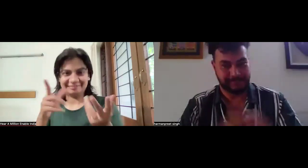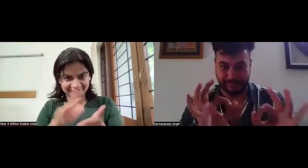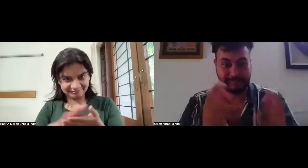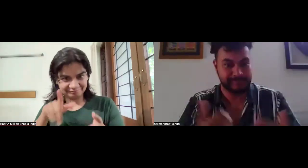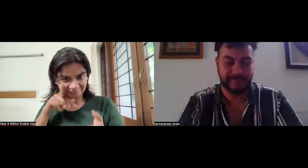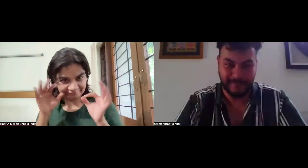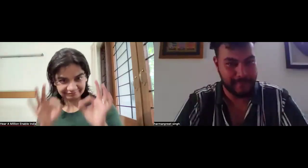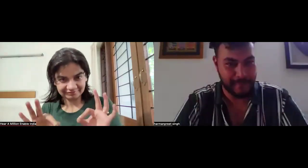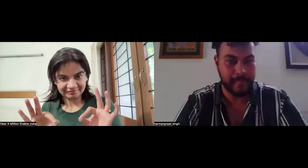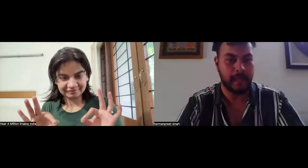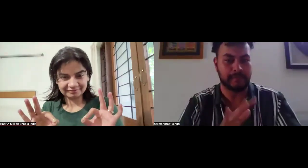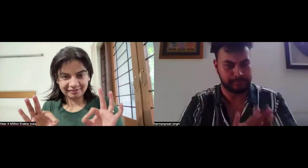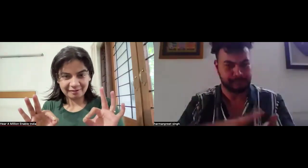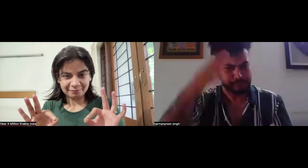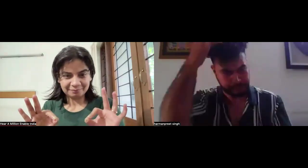H top knot or H